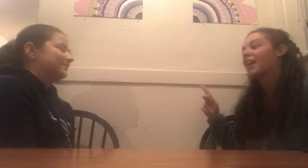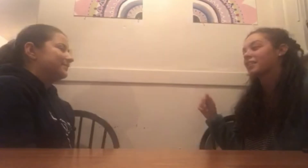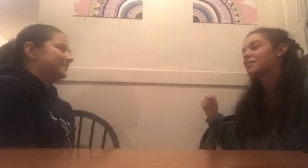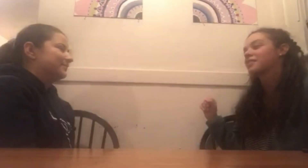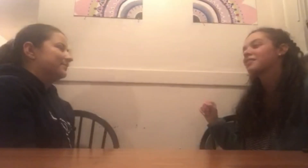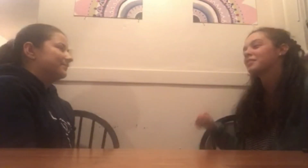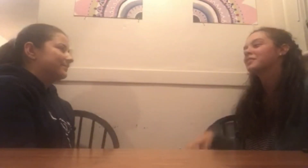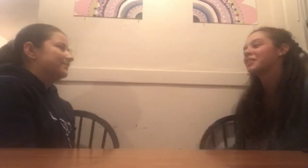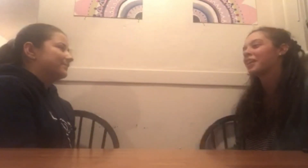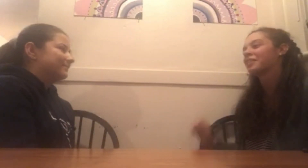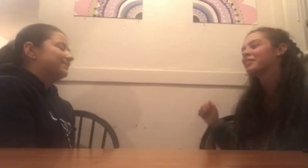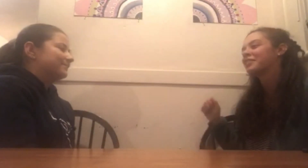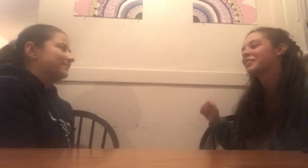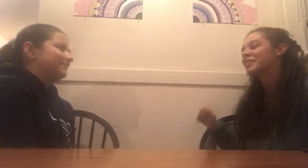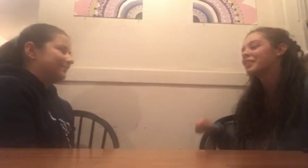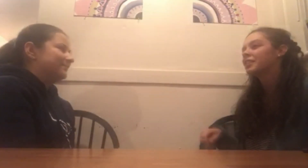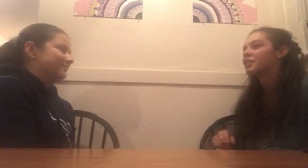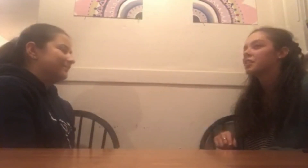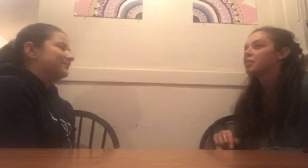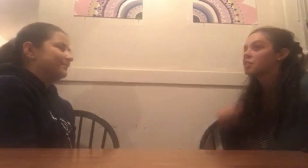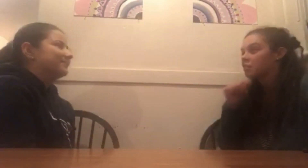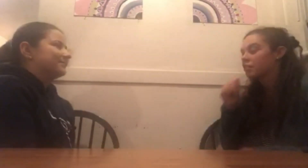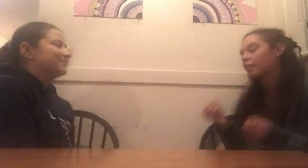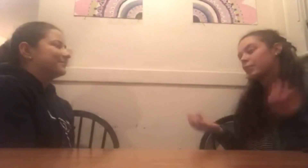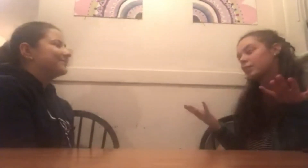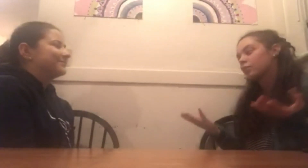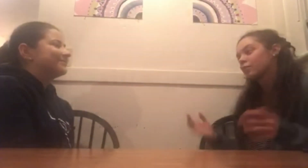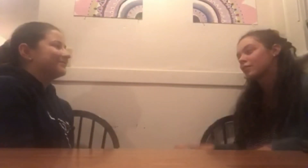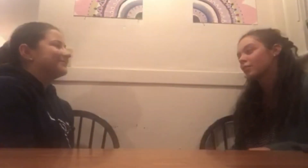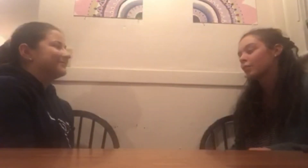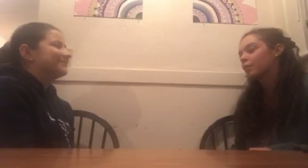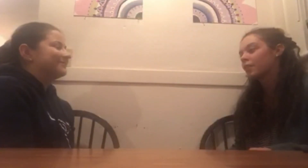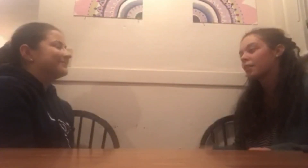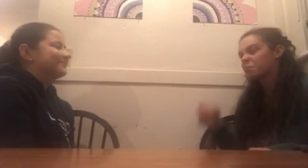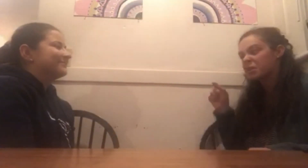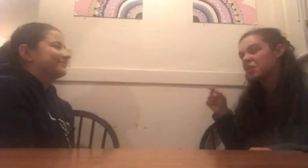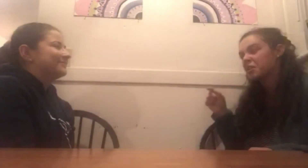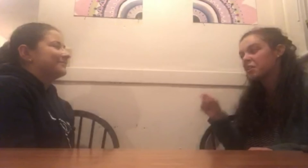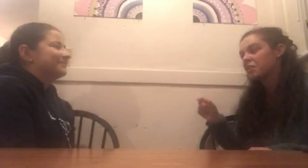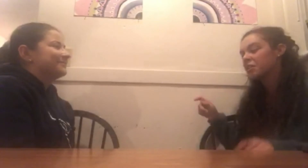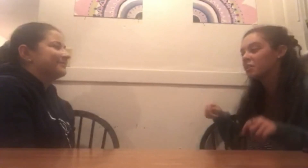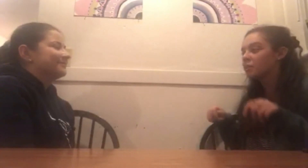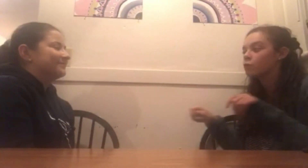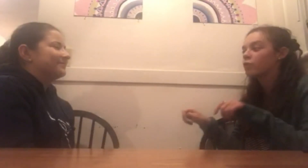tax. Yeah. Not much. So, little trip